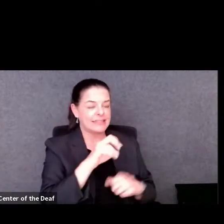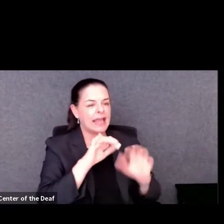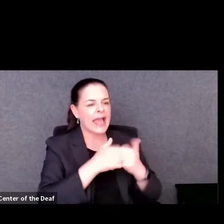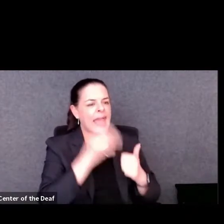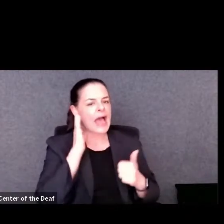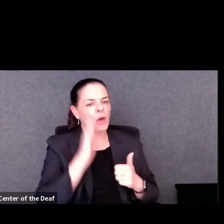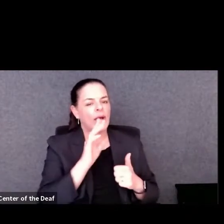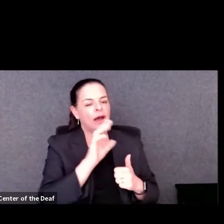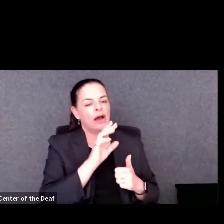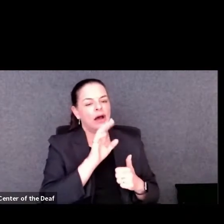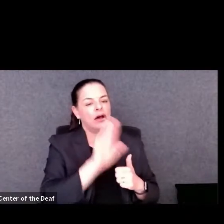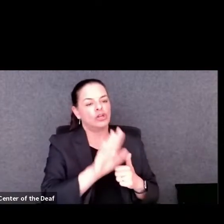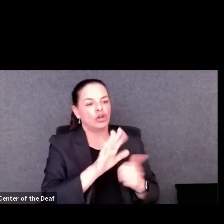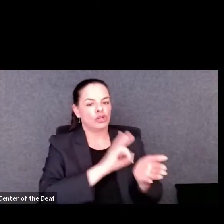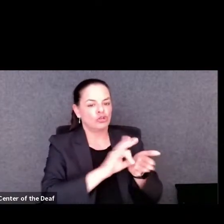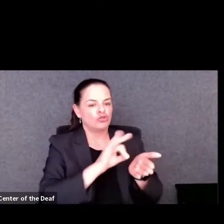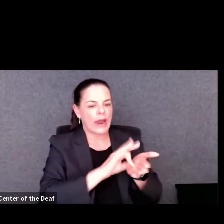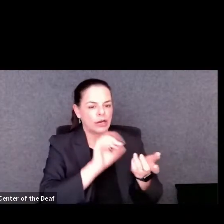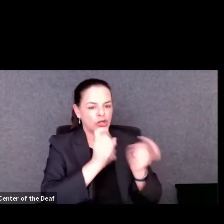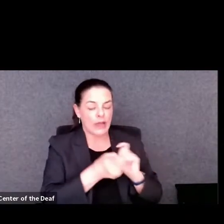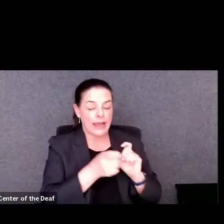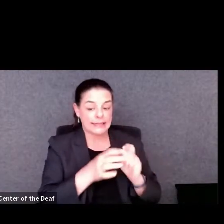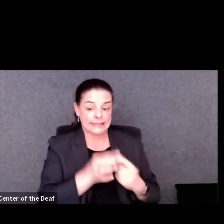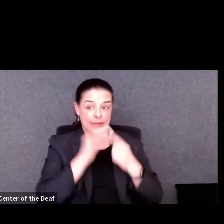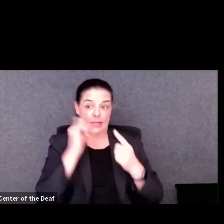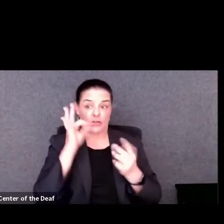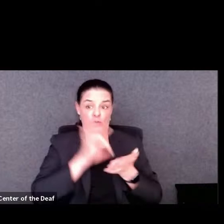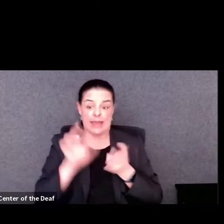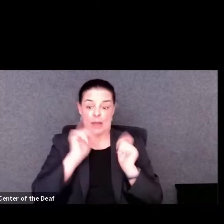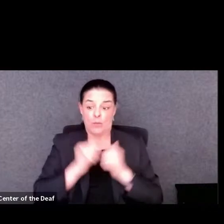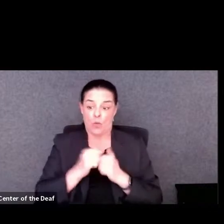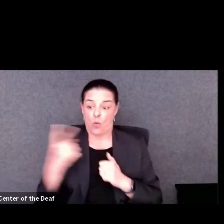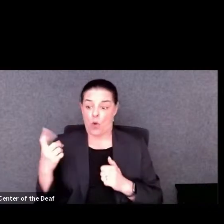tracker change, especially when counting people with 1 or 2 doses?